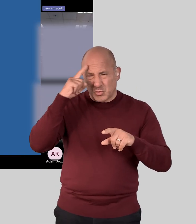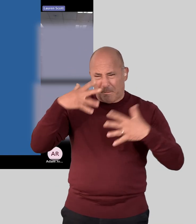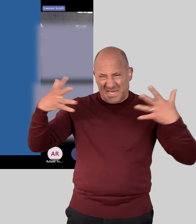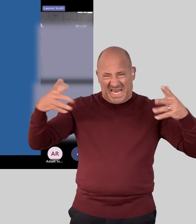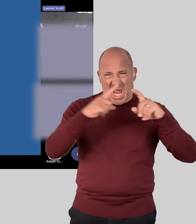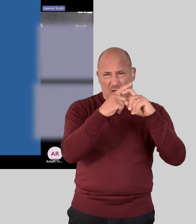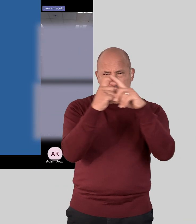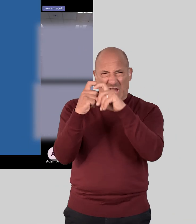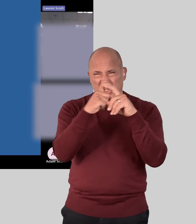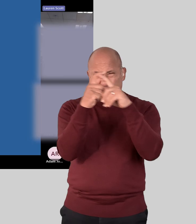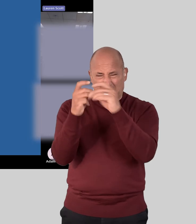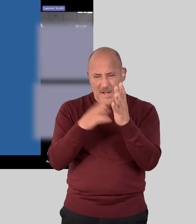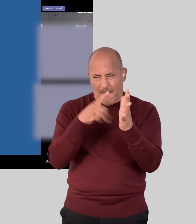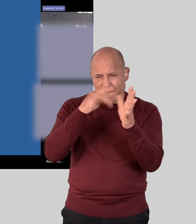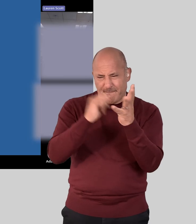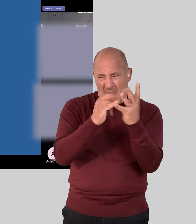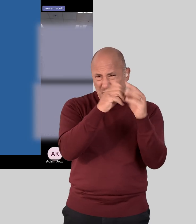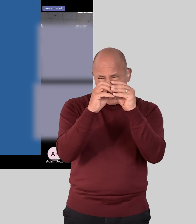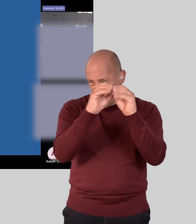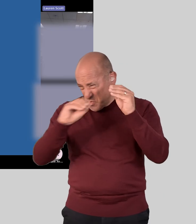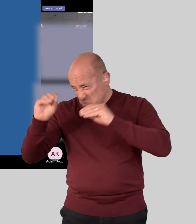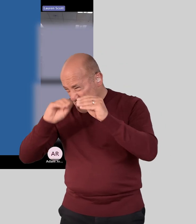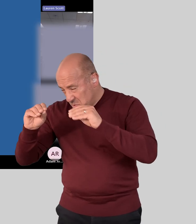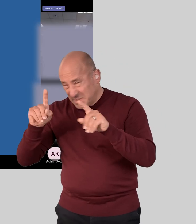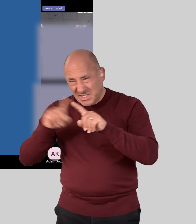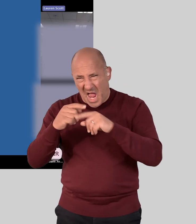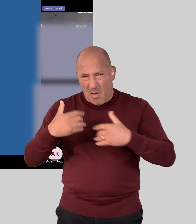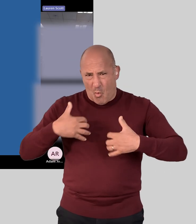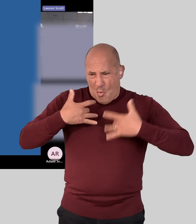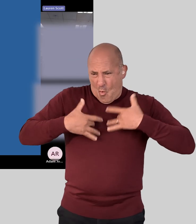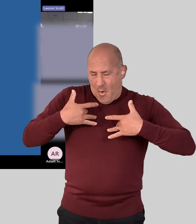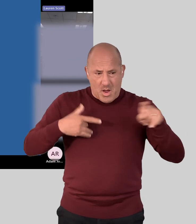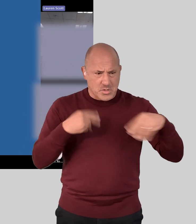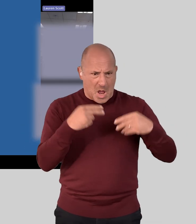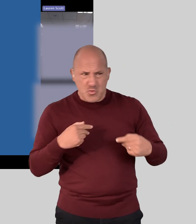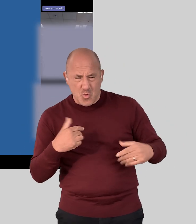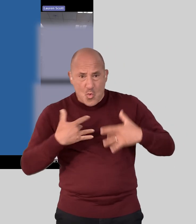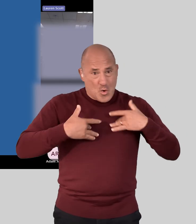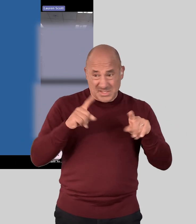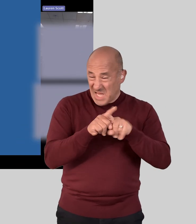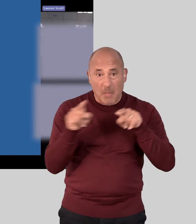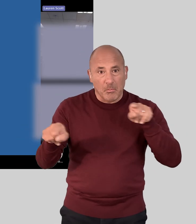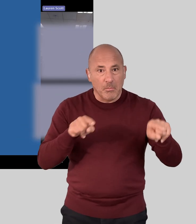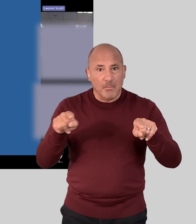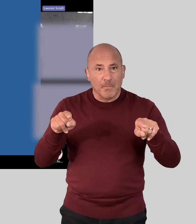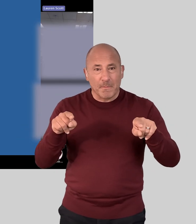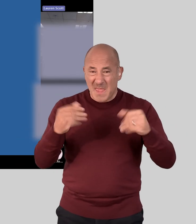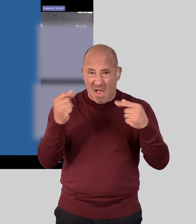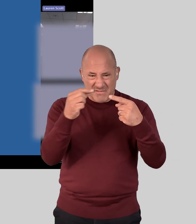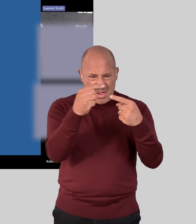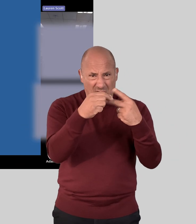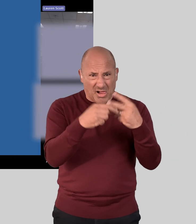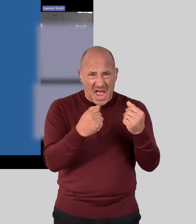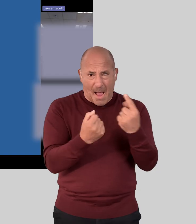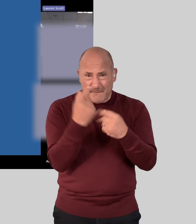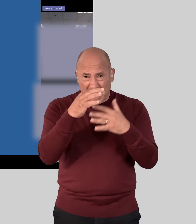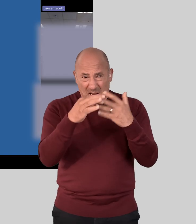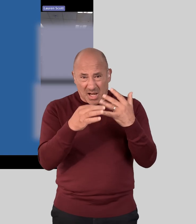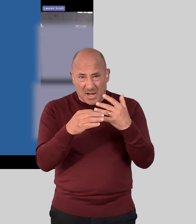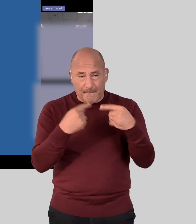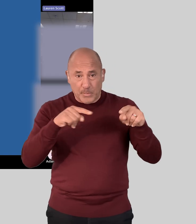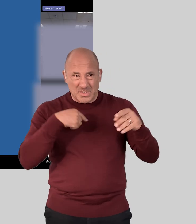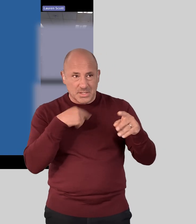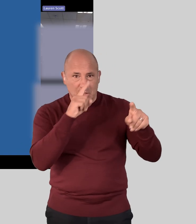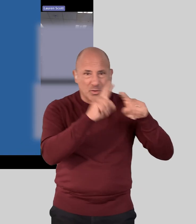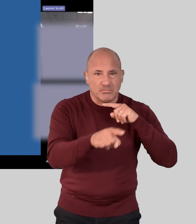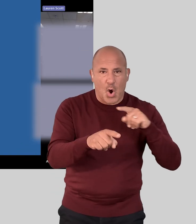stimulation, you could say, as someone who's solving like a maths equation. And it's so true. There's so many elements happening in your